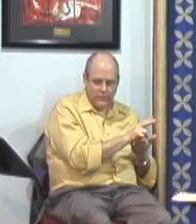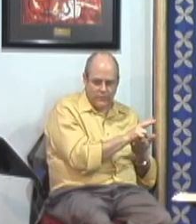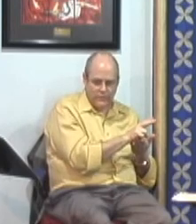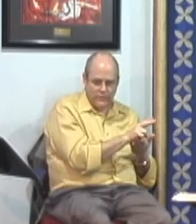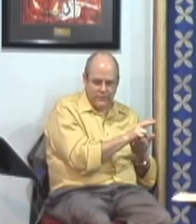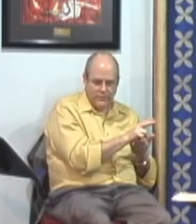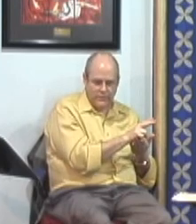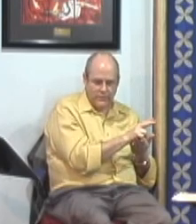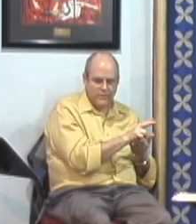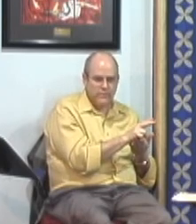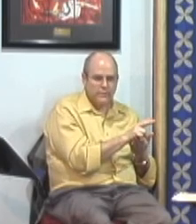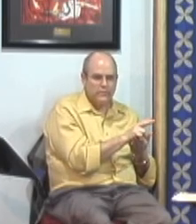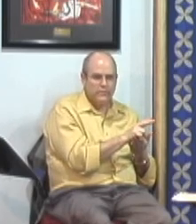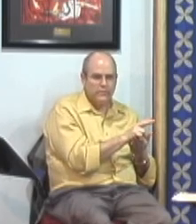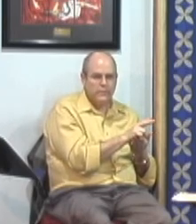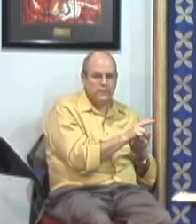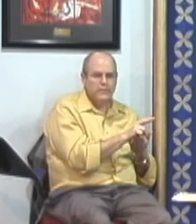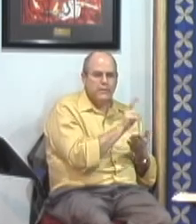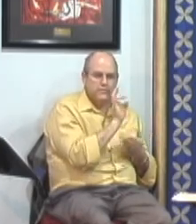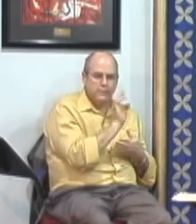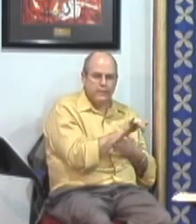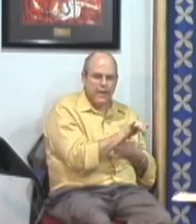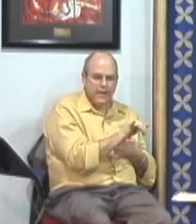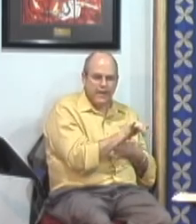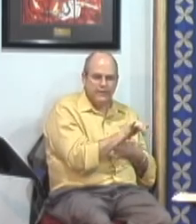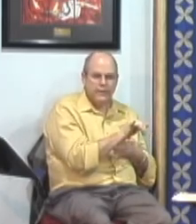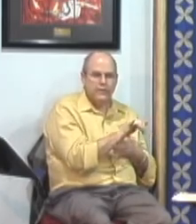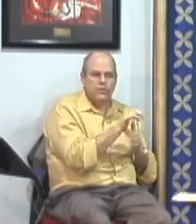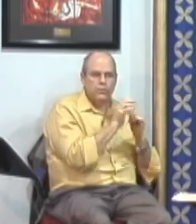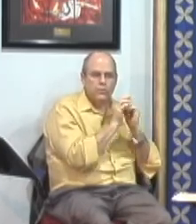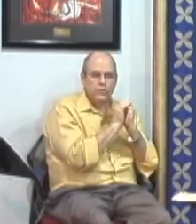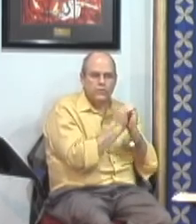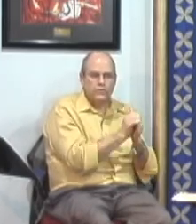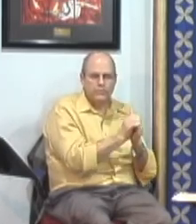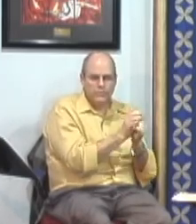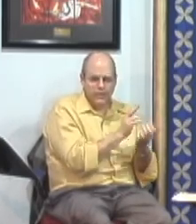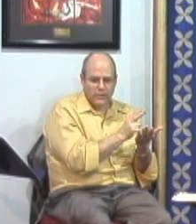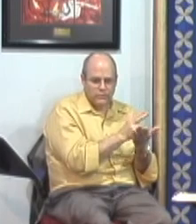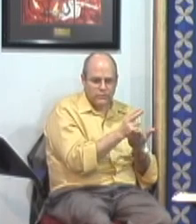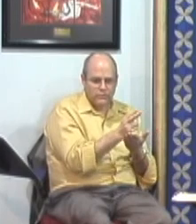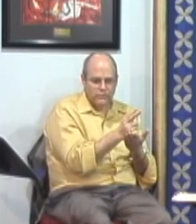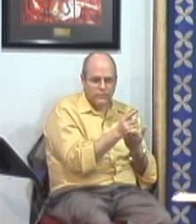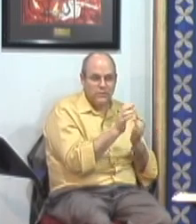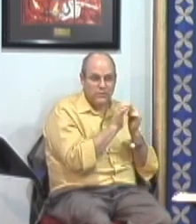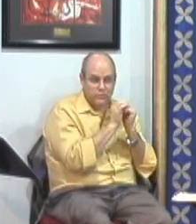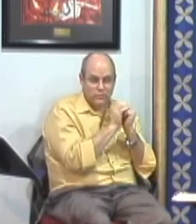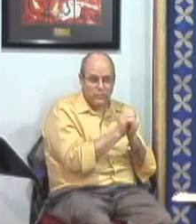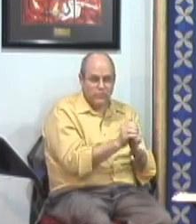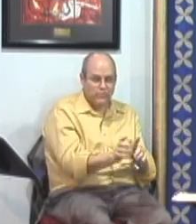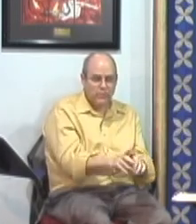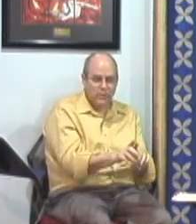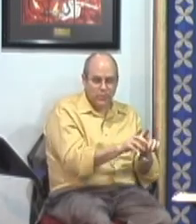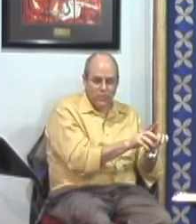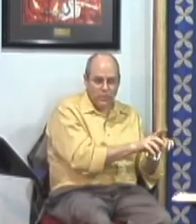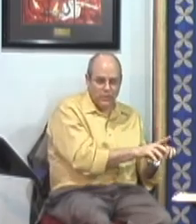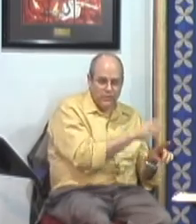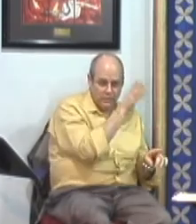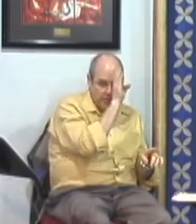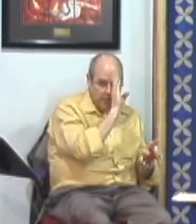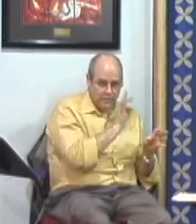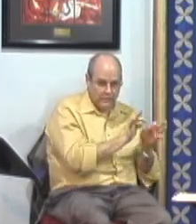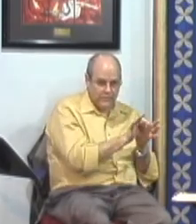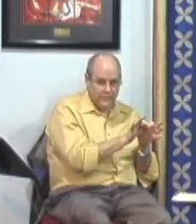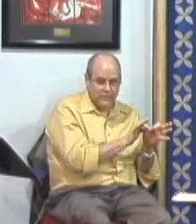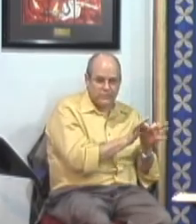truth." So that spoke to me. It says that worshiping in truth means worshiping according to God's